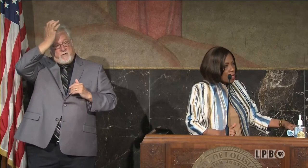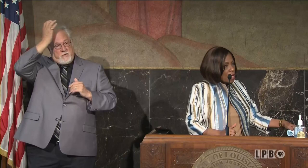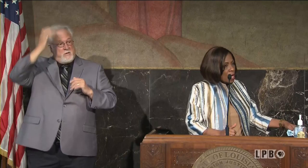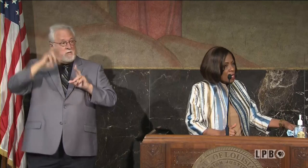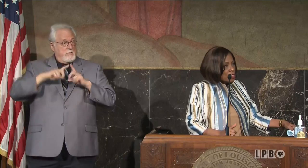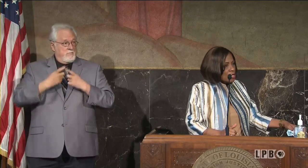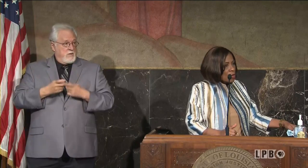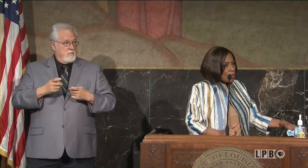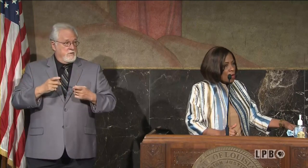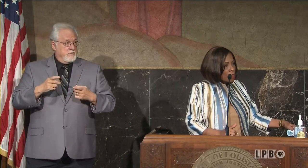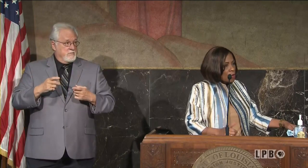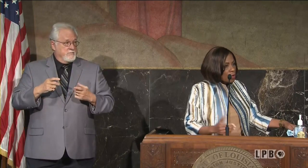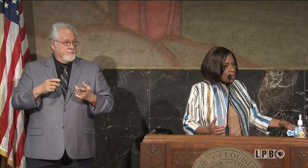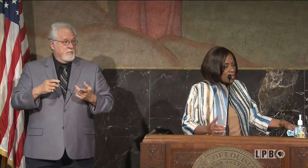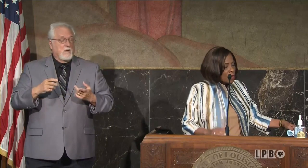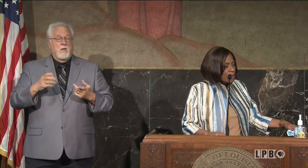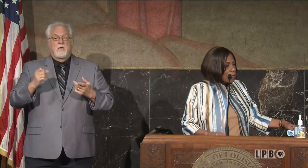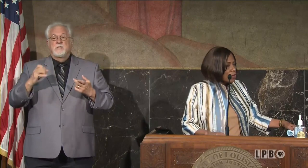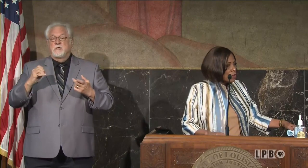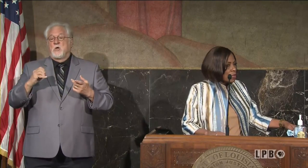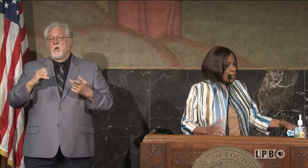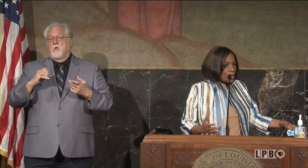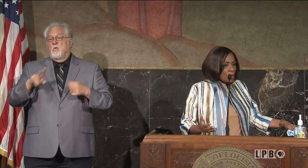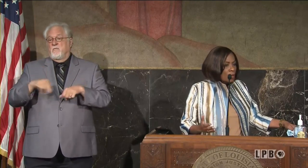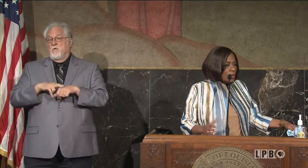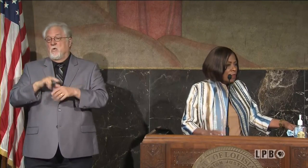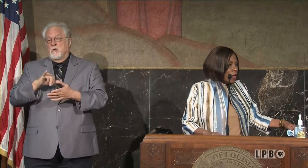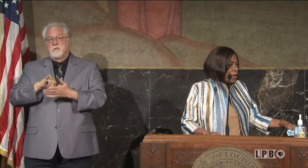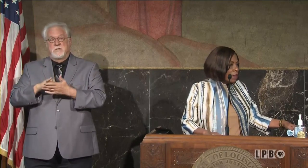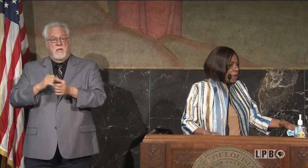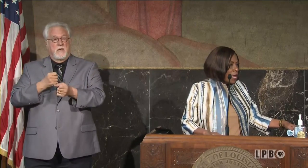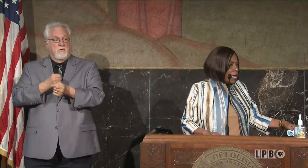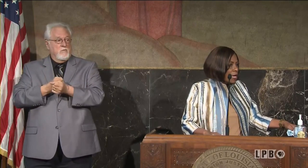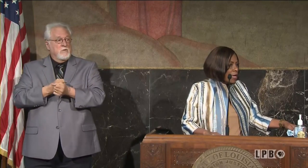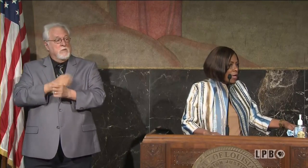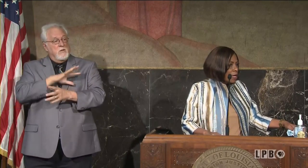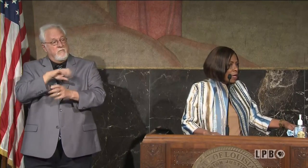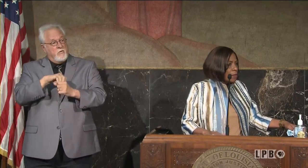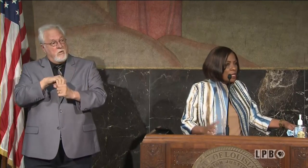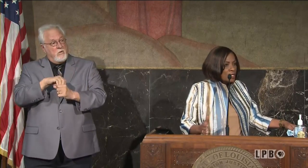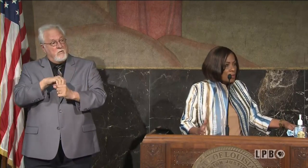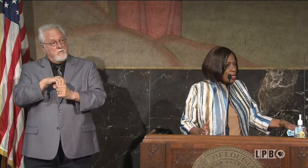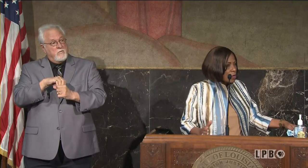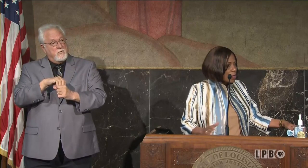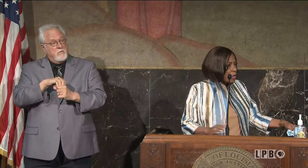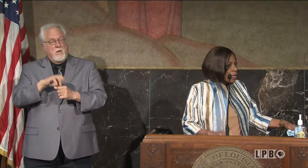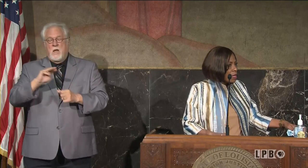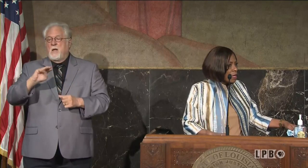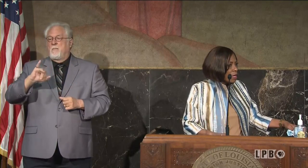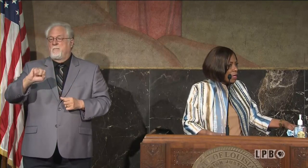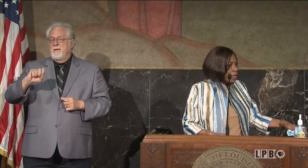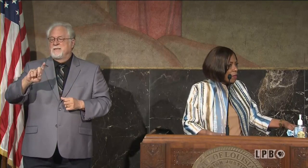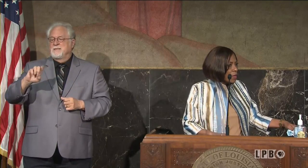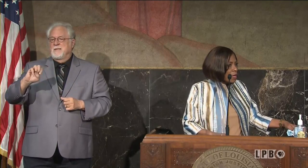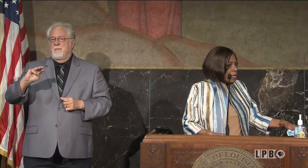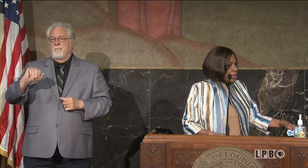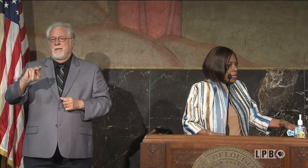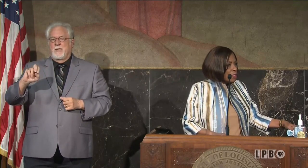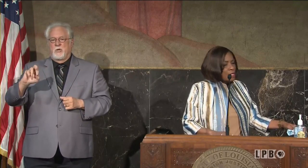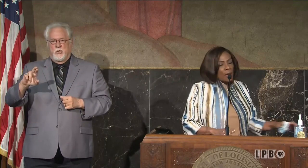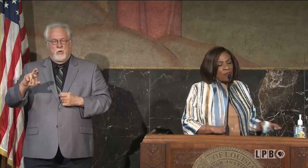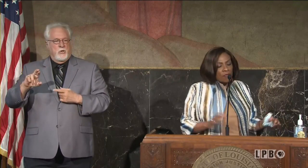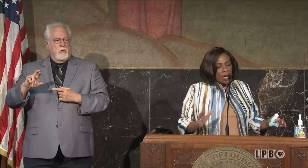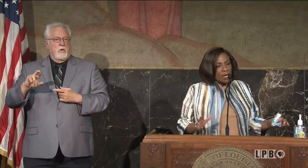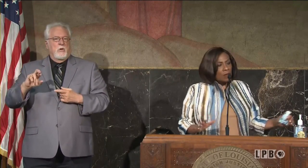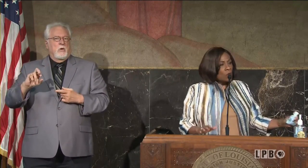well. And so, of course, that enforcement would involve a misdemeanor, and